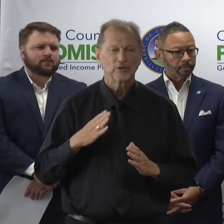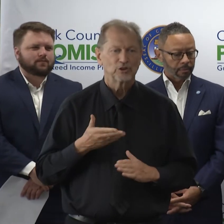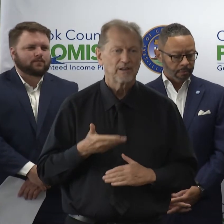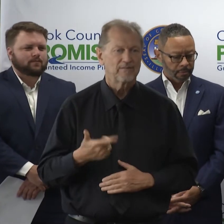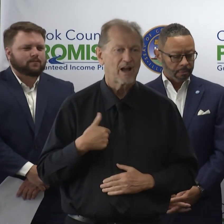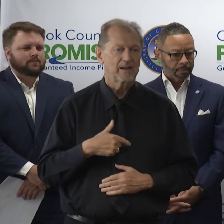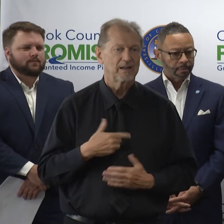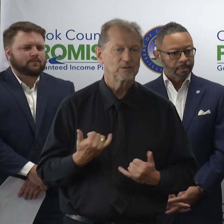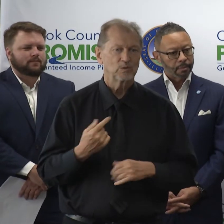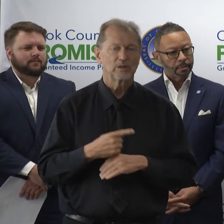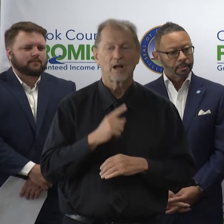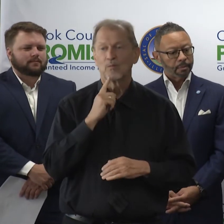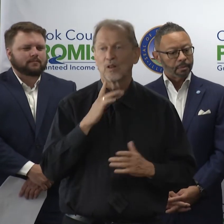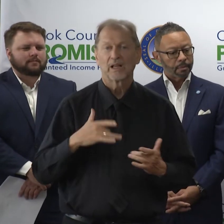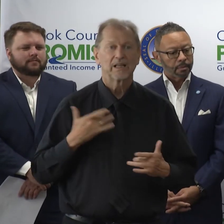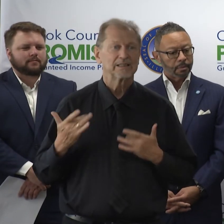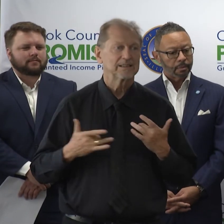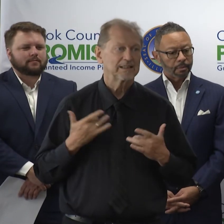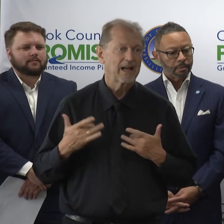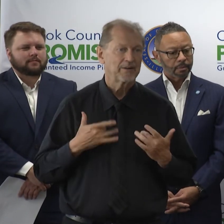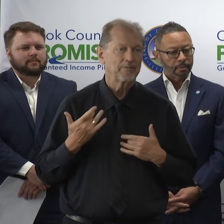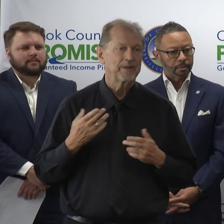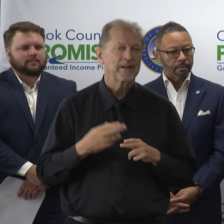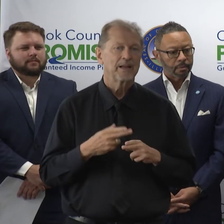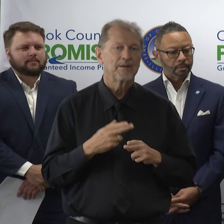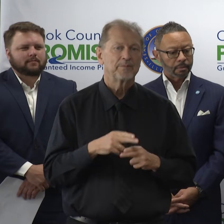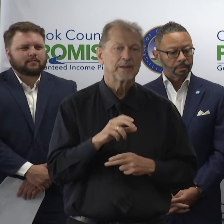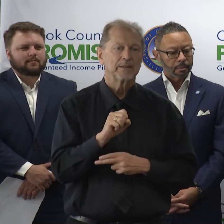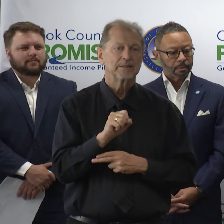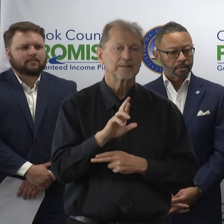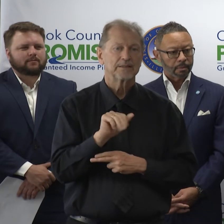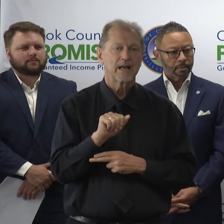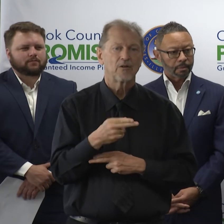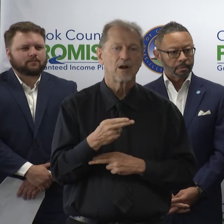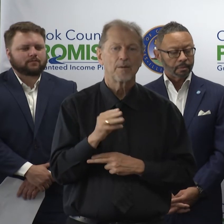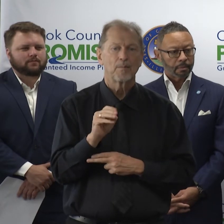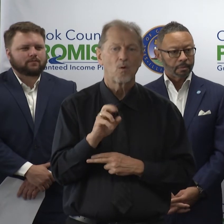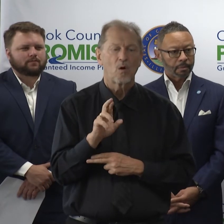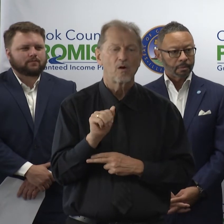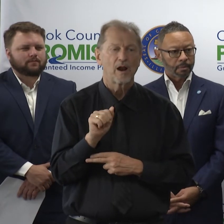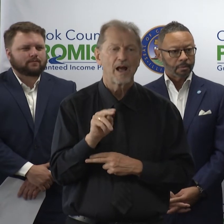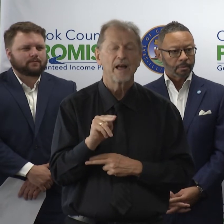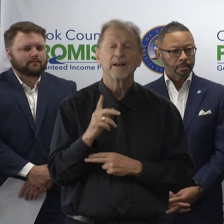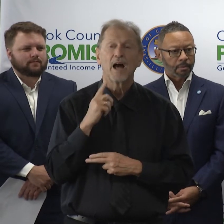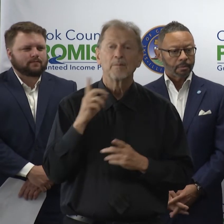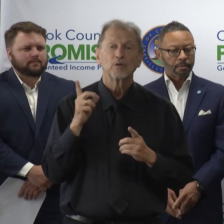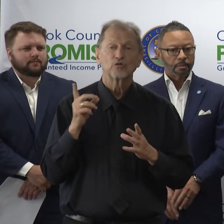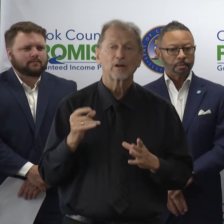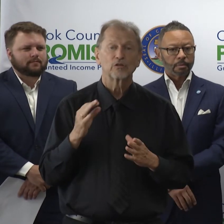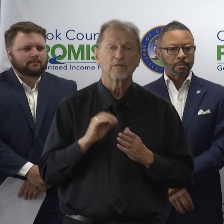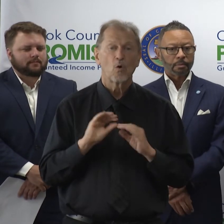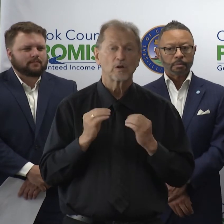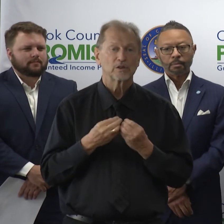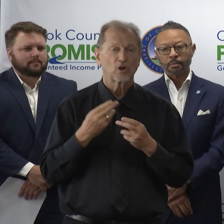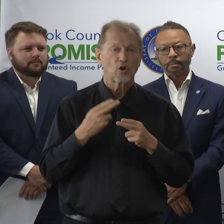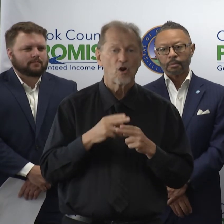am really excited to be here. My name is Sarah Moran, and I am the U.S. Country Director at Give Directly. Give Directly is the world's